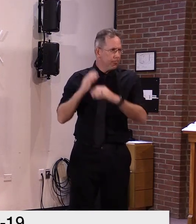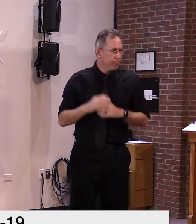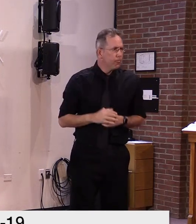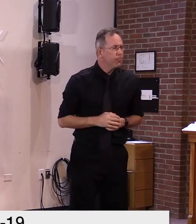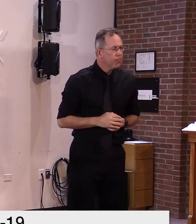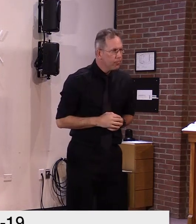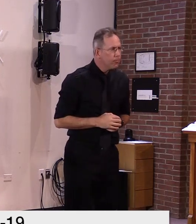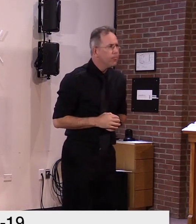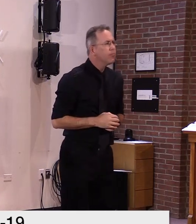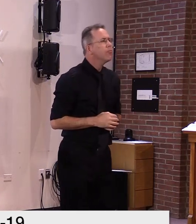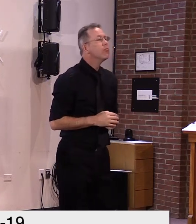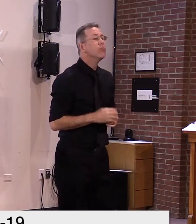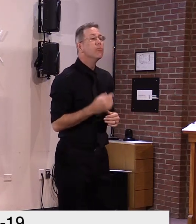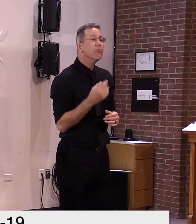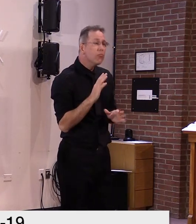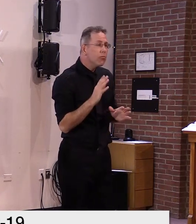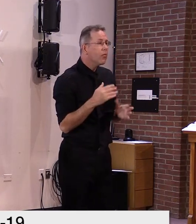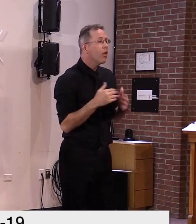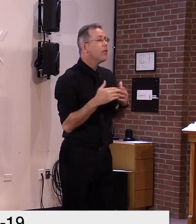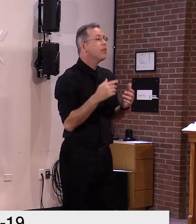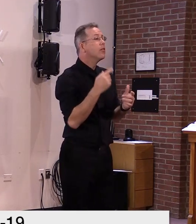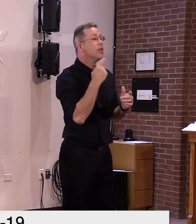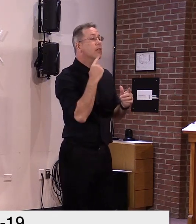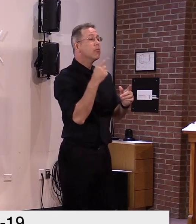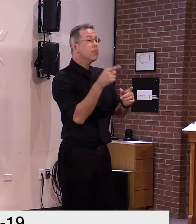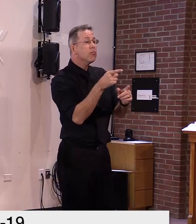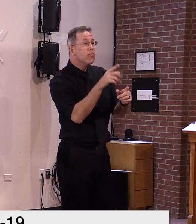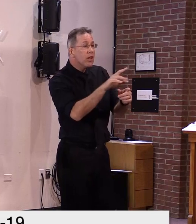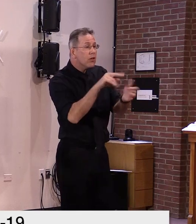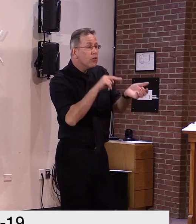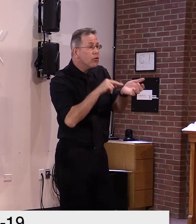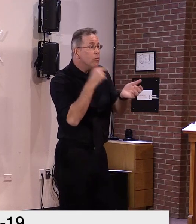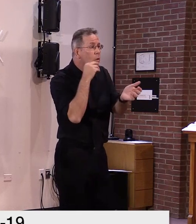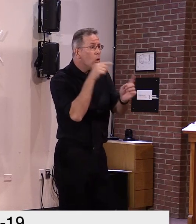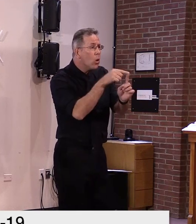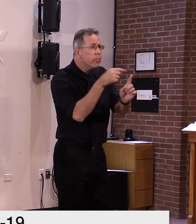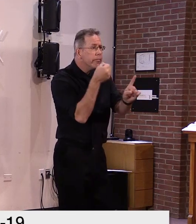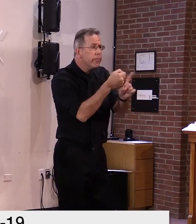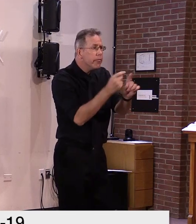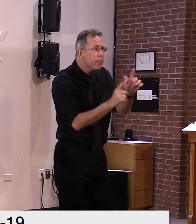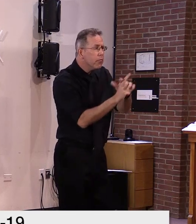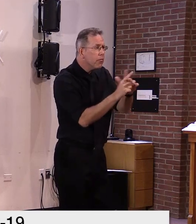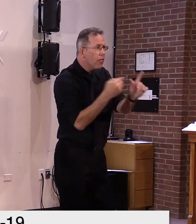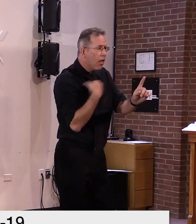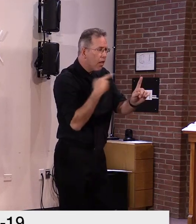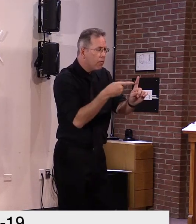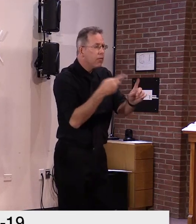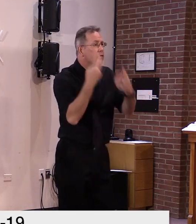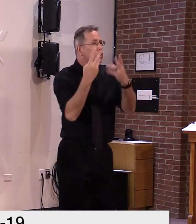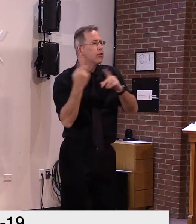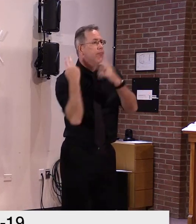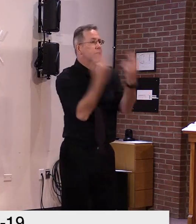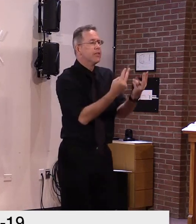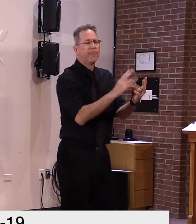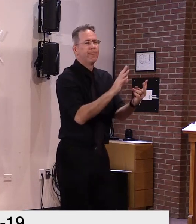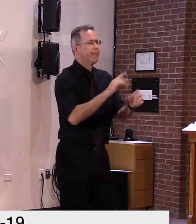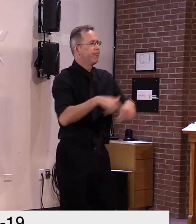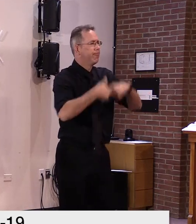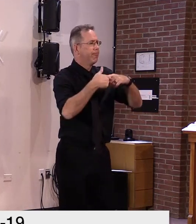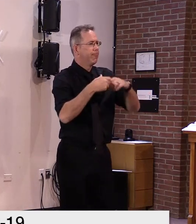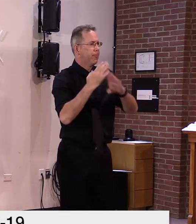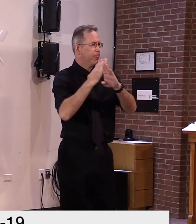positive case in a facility, visitation will be suspended except for compassionate